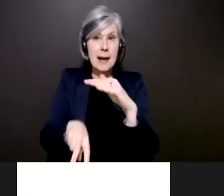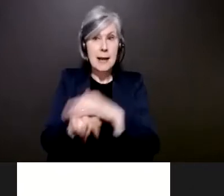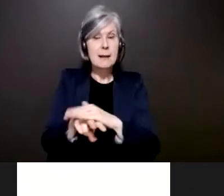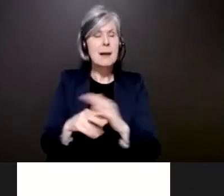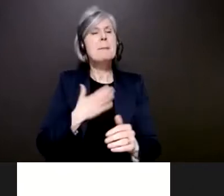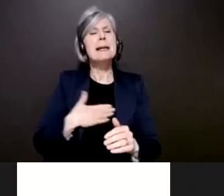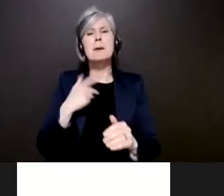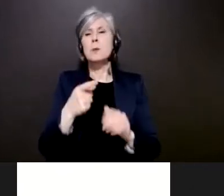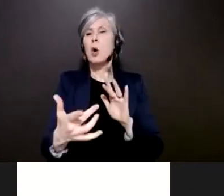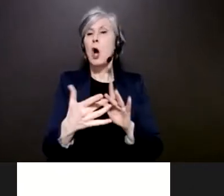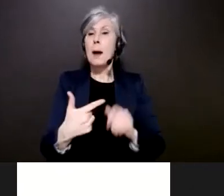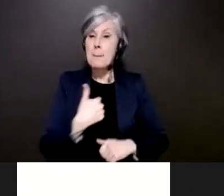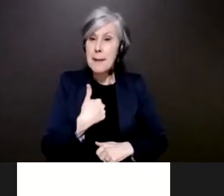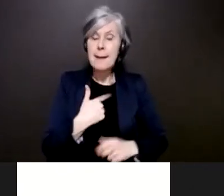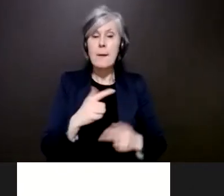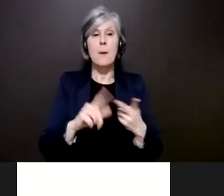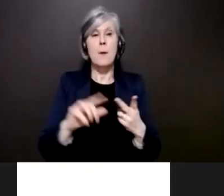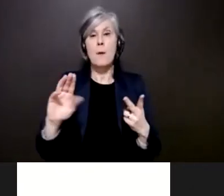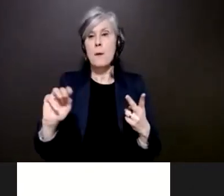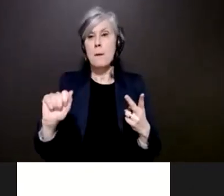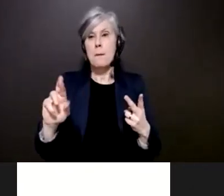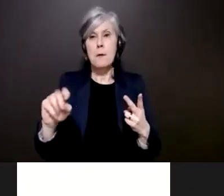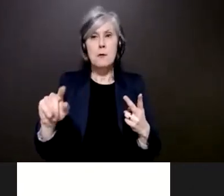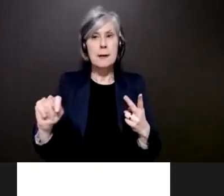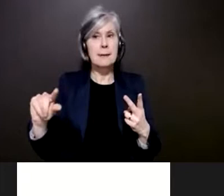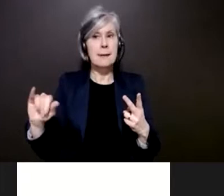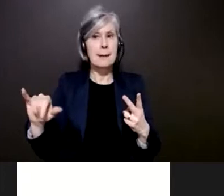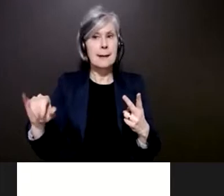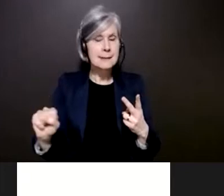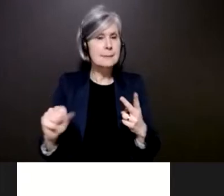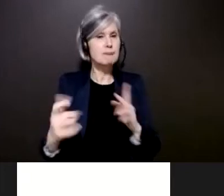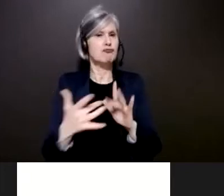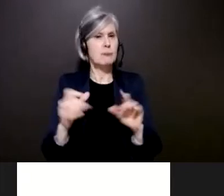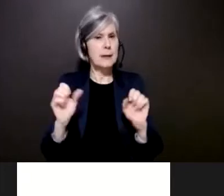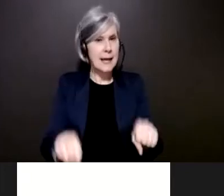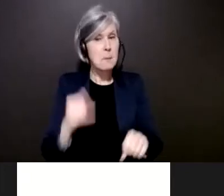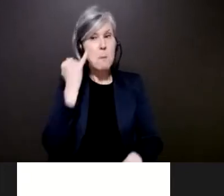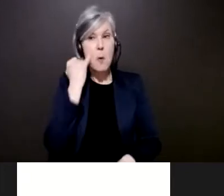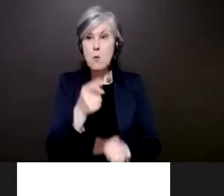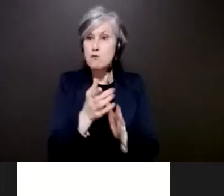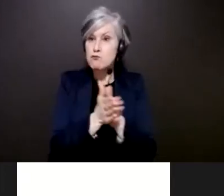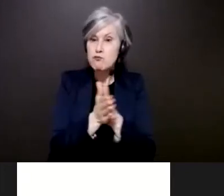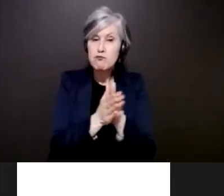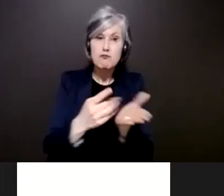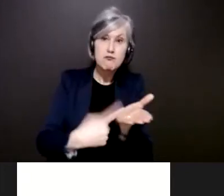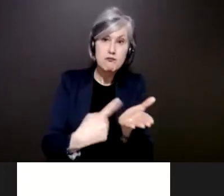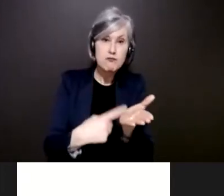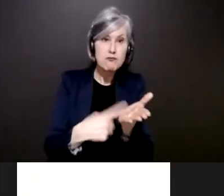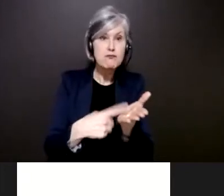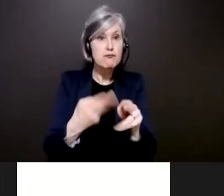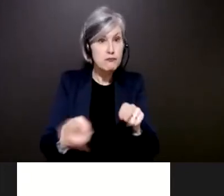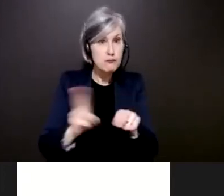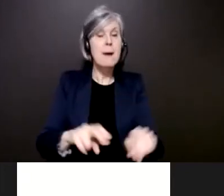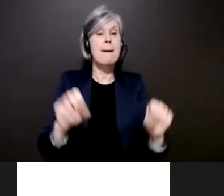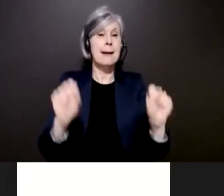myself. If you're interested to talk more about this, we welcome your input and your participation. Thank you very much for having